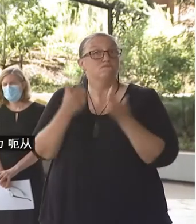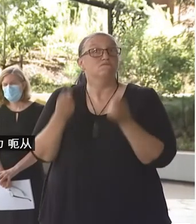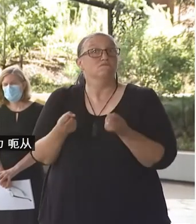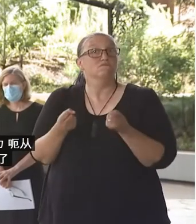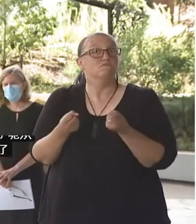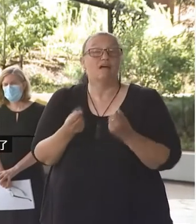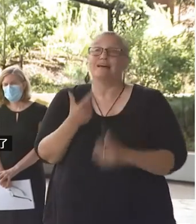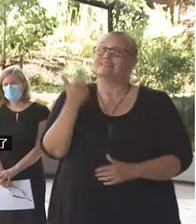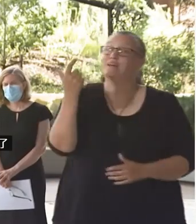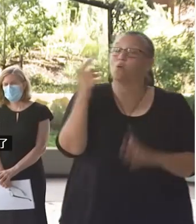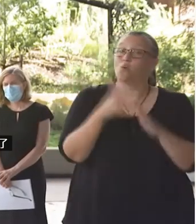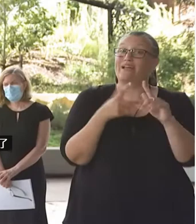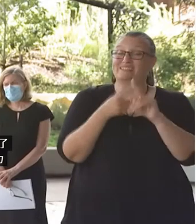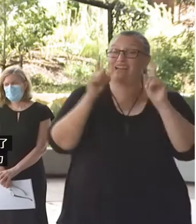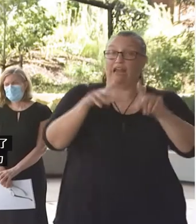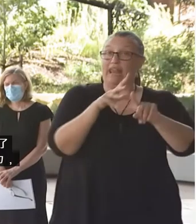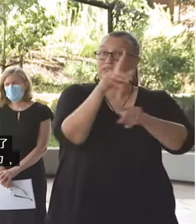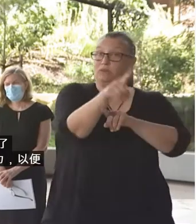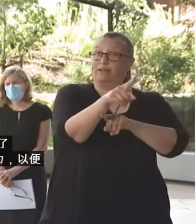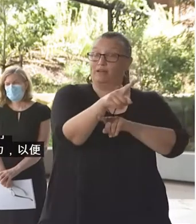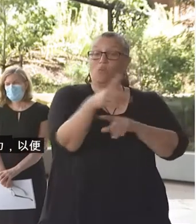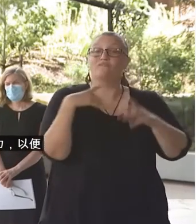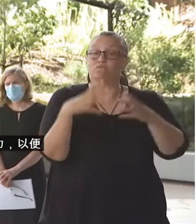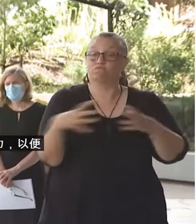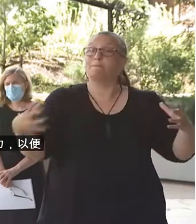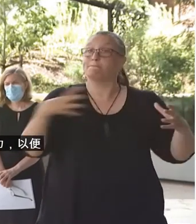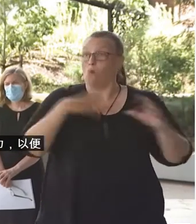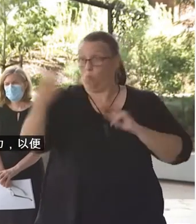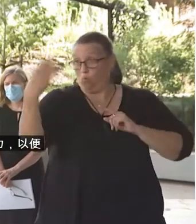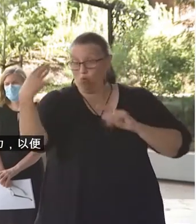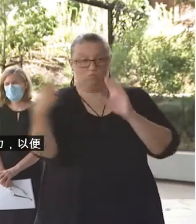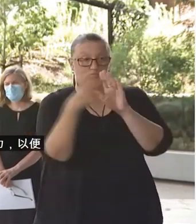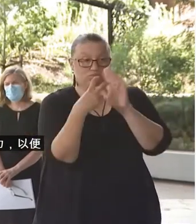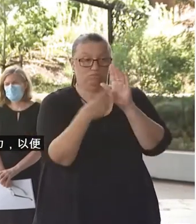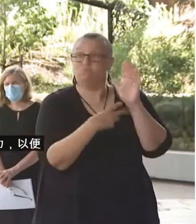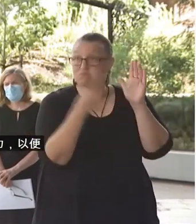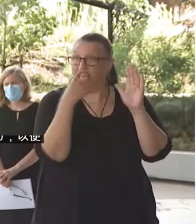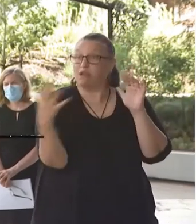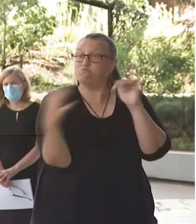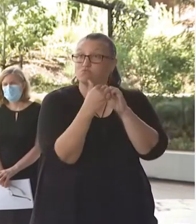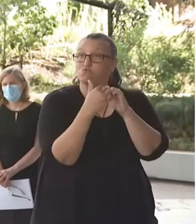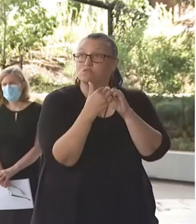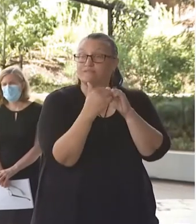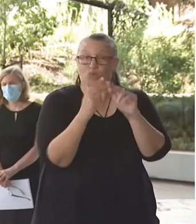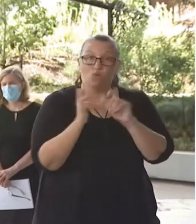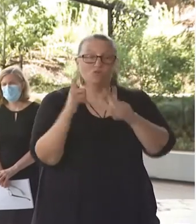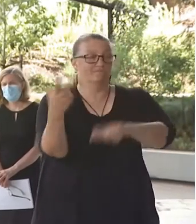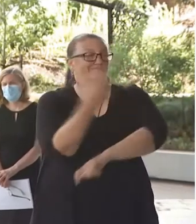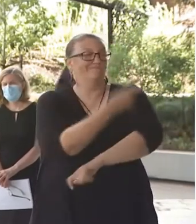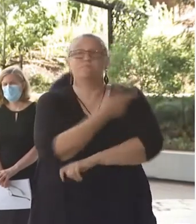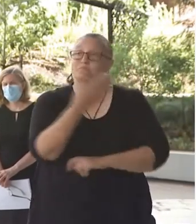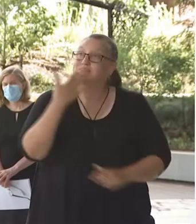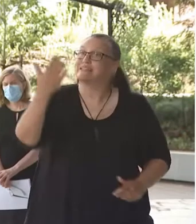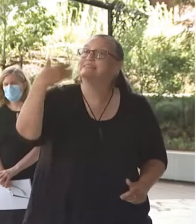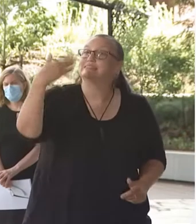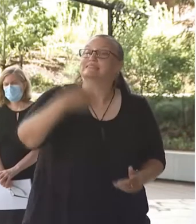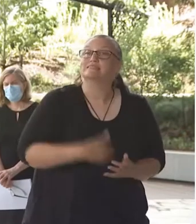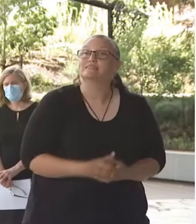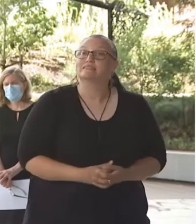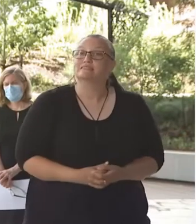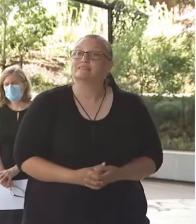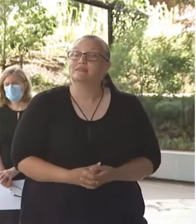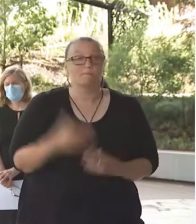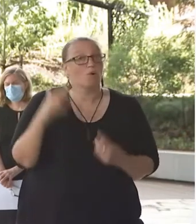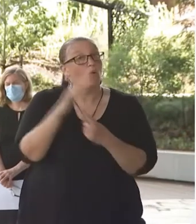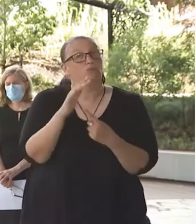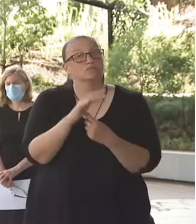expanded capacity in the New South Wales Health Clinics to be able to vaccinate more people. Please do come forward, and